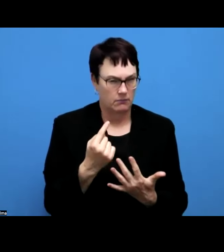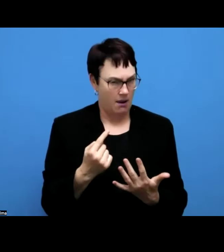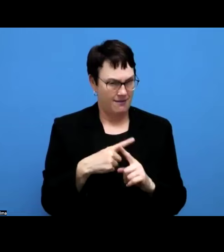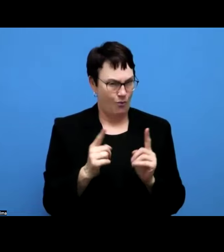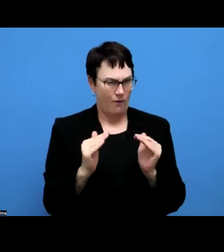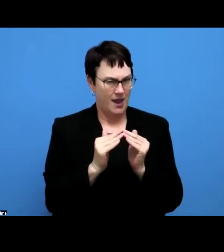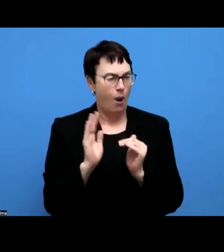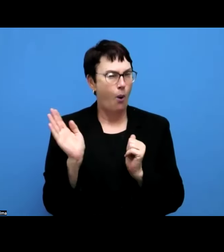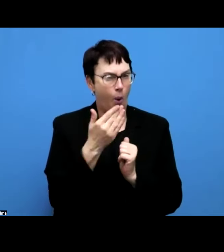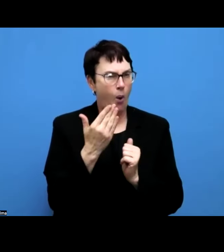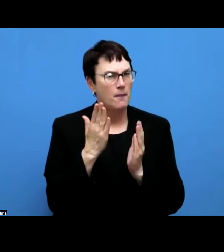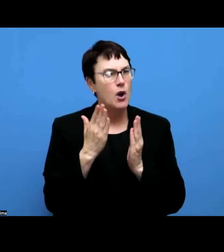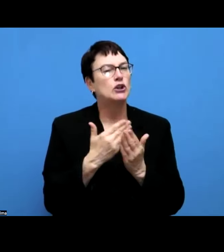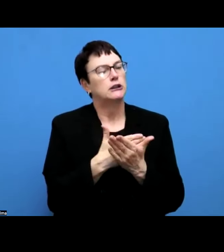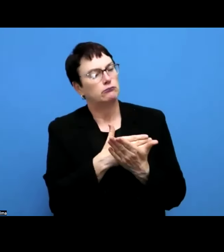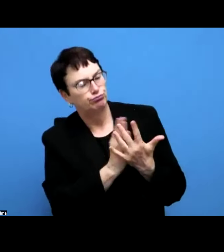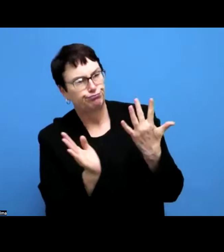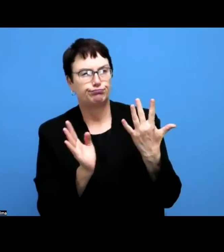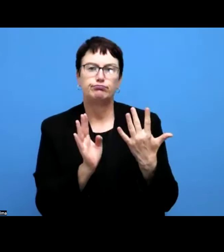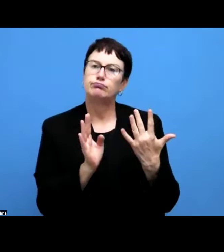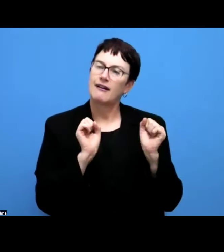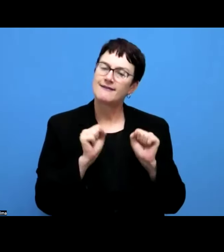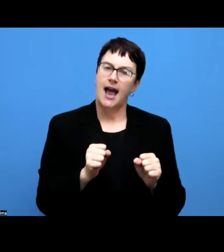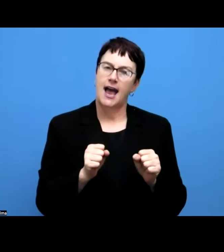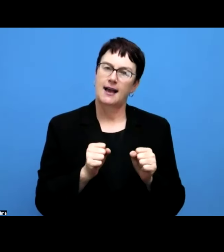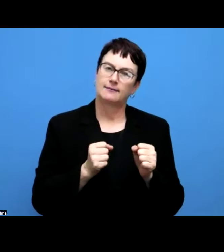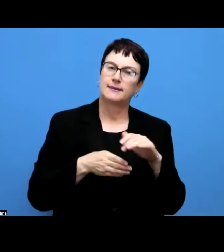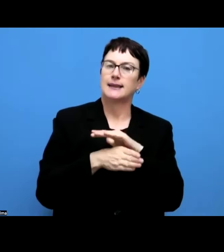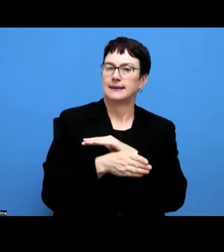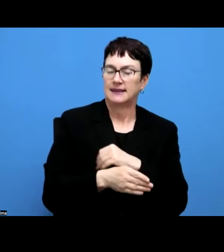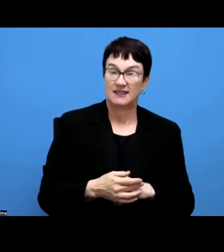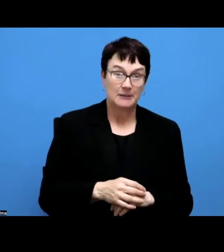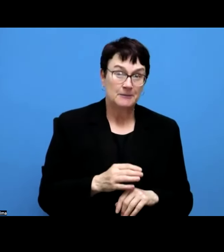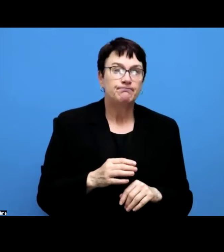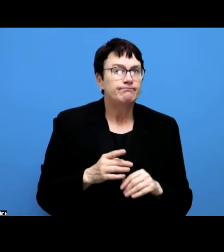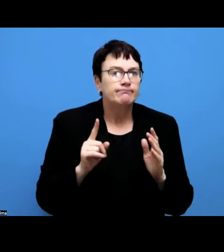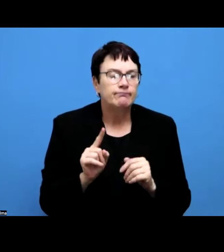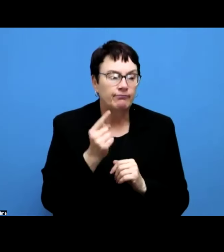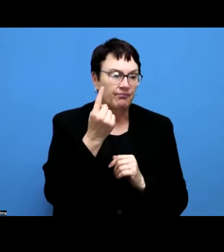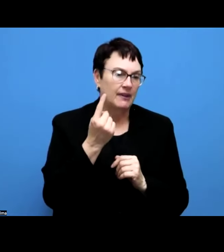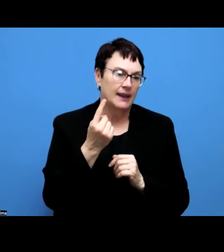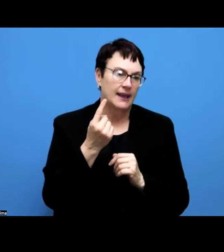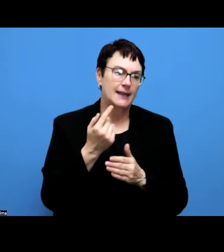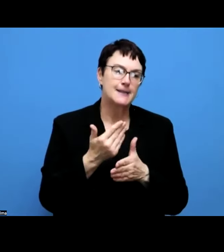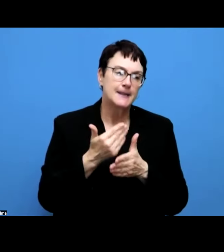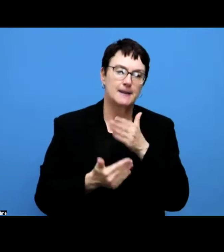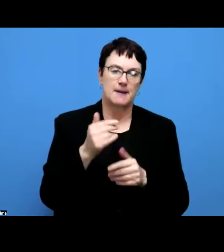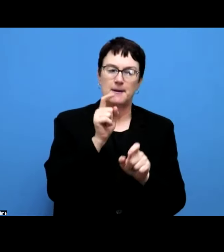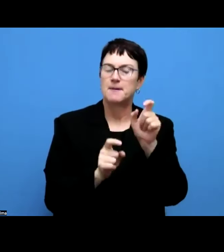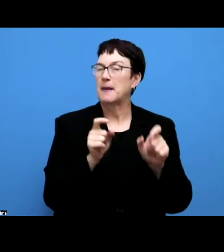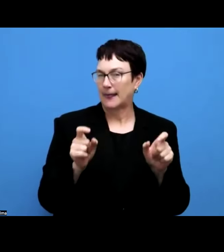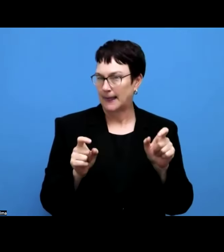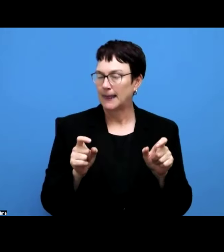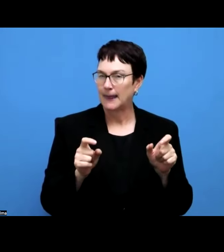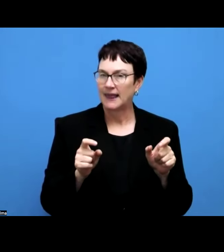of healthcare. People with disabilities face additional hidden barriers to accessing healthcare, such as inaccessible